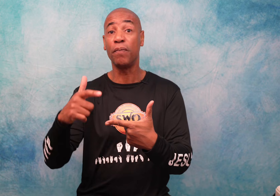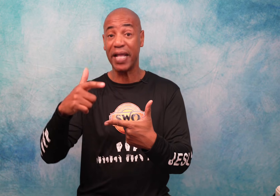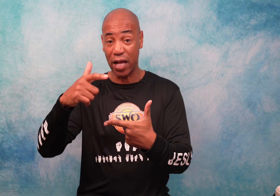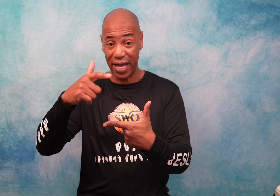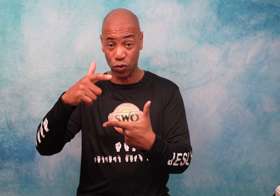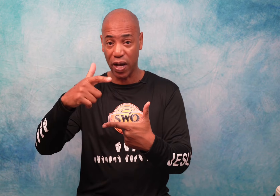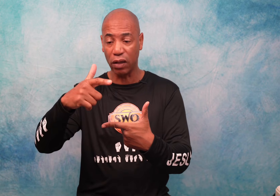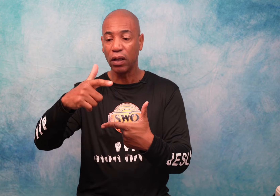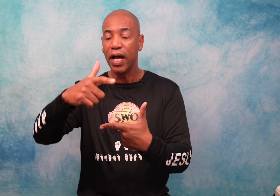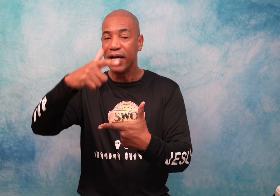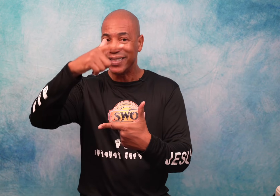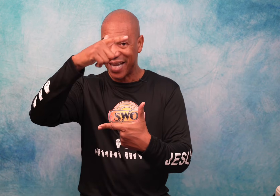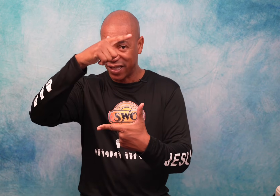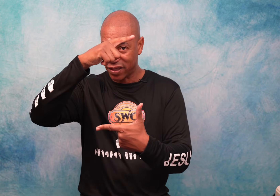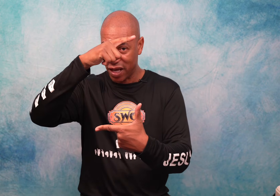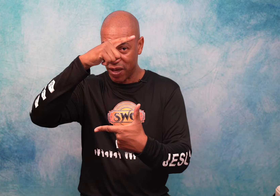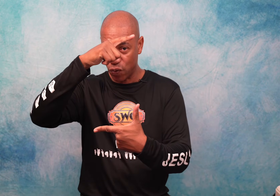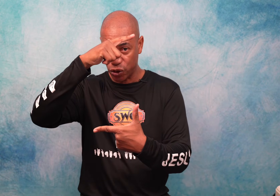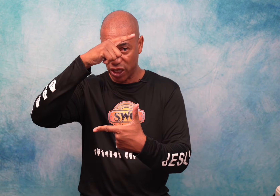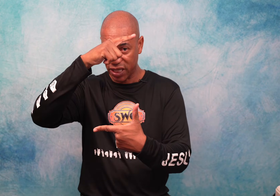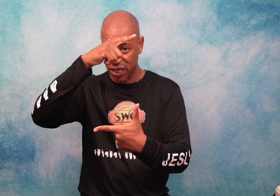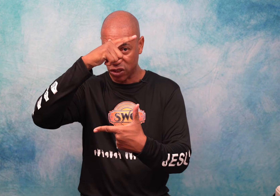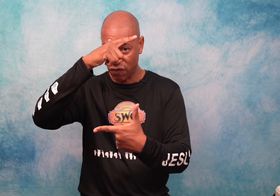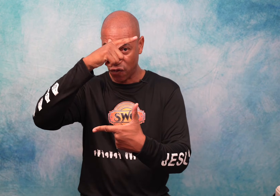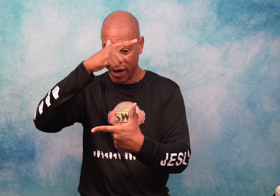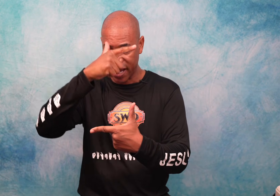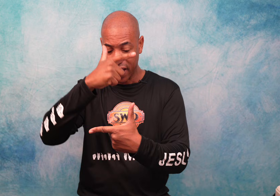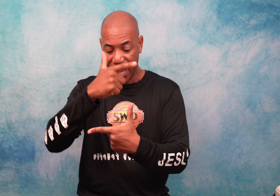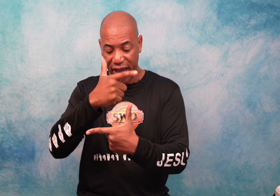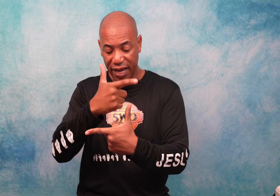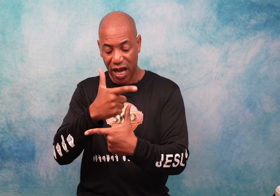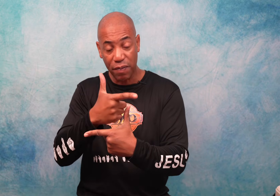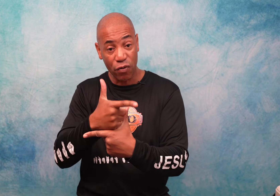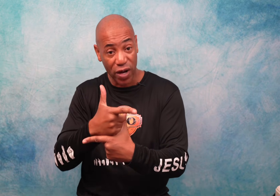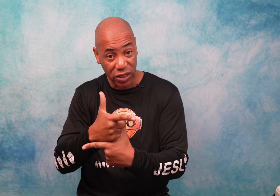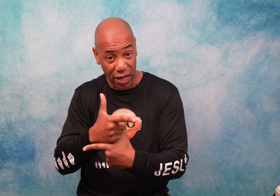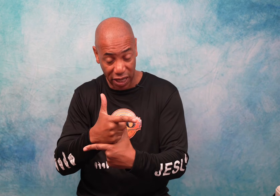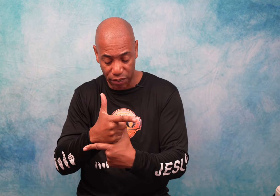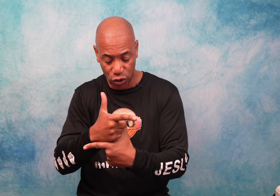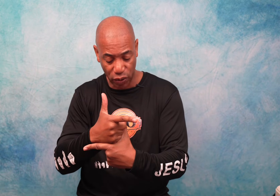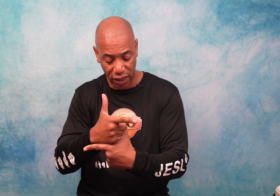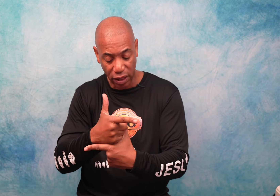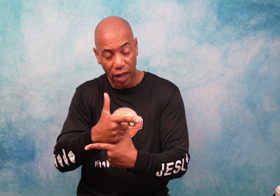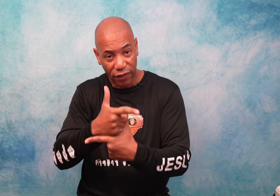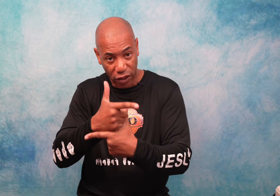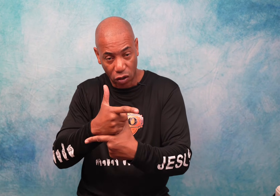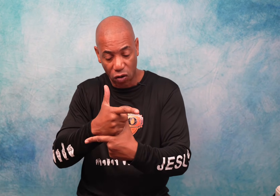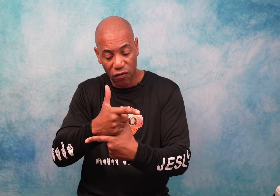an L as well. Take the thumb, it will gently touch the forehead and come and rest down in between the curve